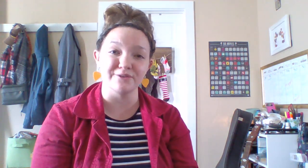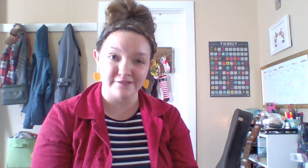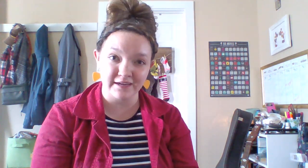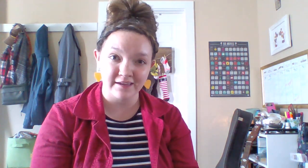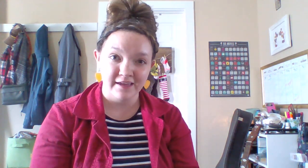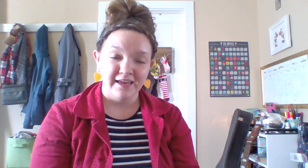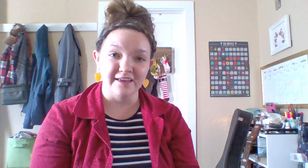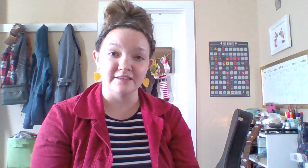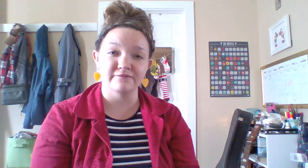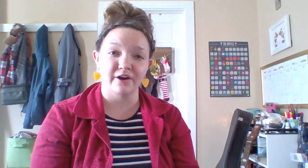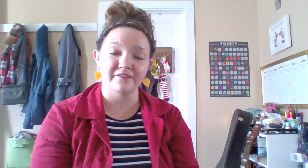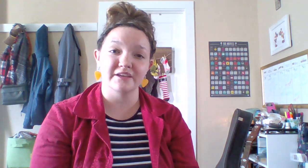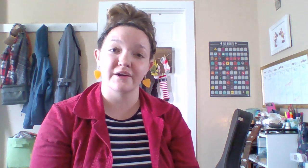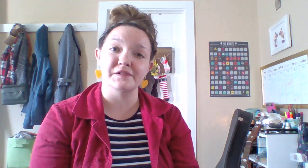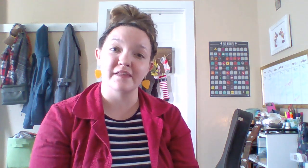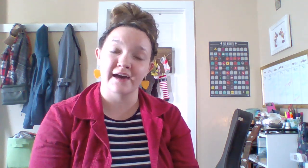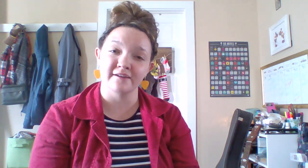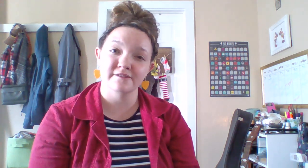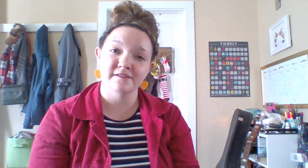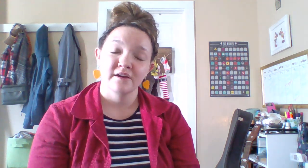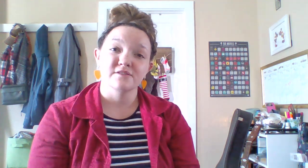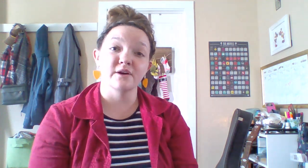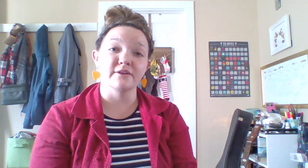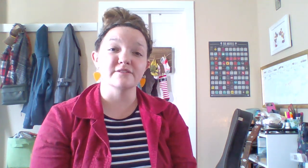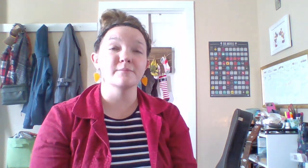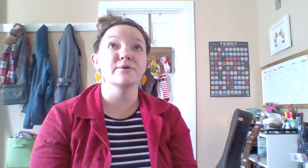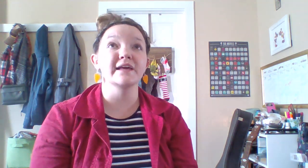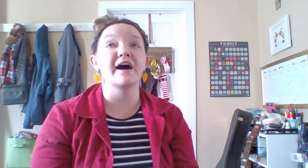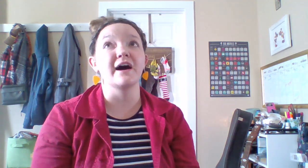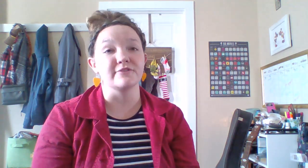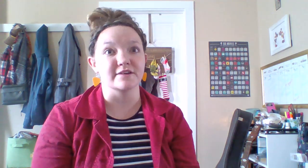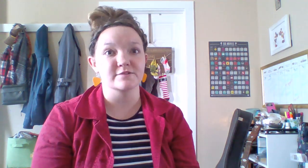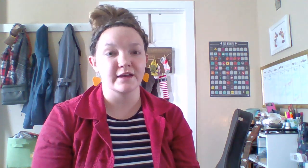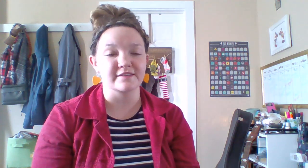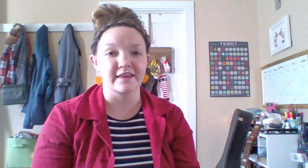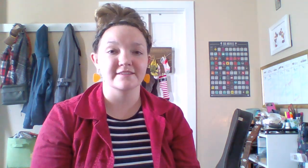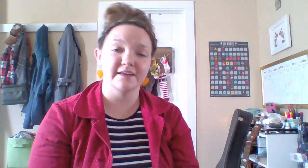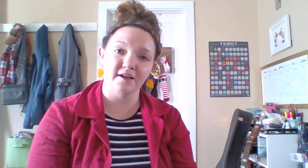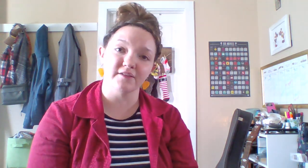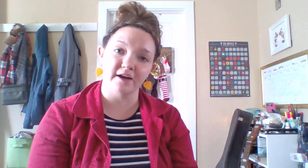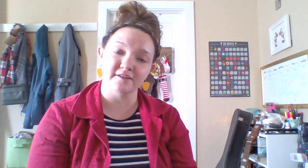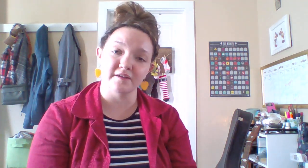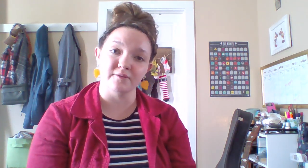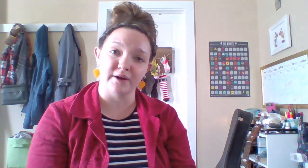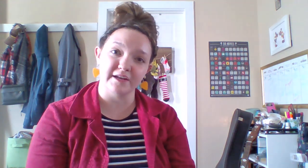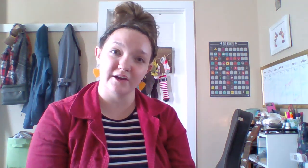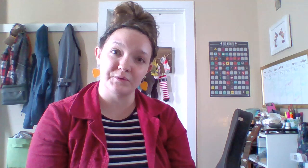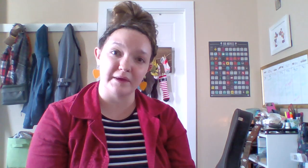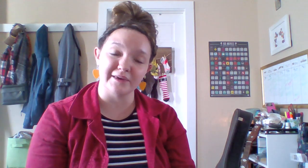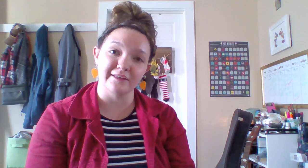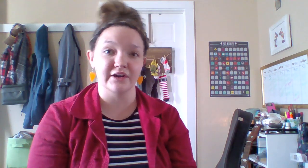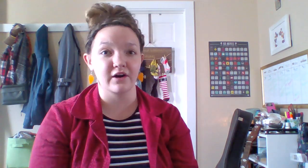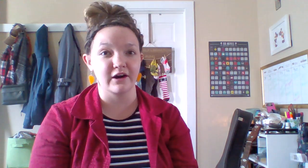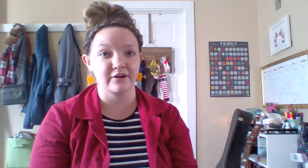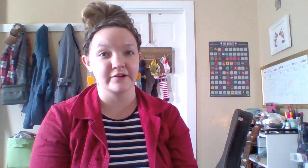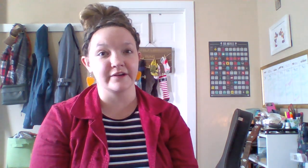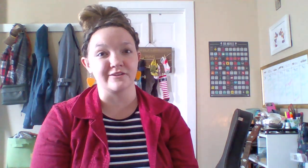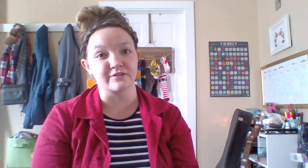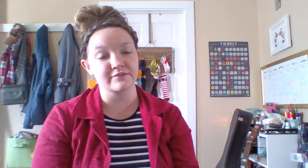music is involved in our lives. So there's some pretty obvious ways, like singing along to the radio, maybe in the car or in your living